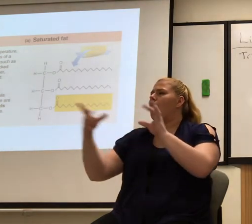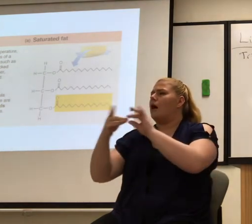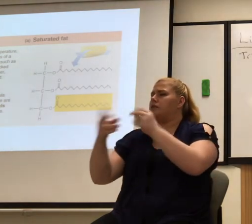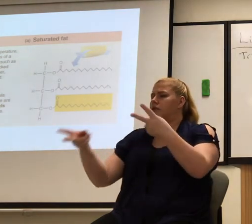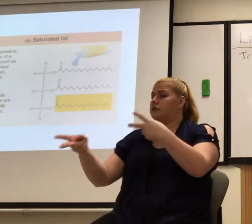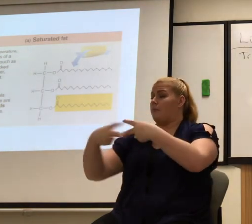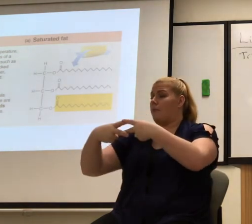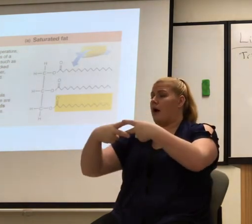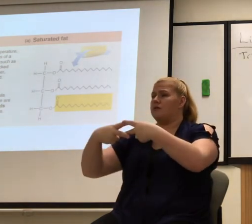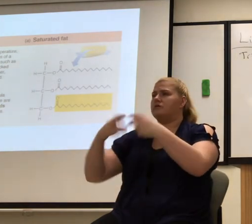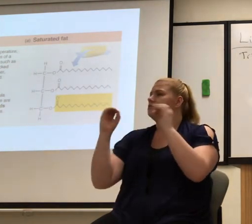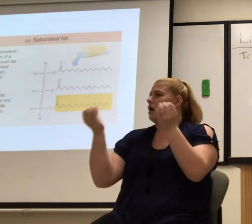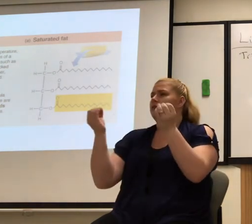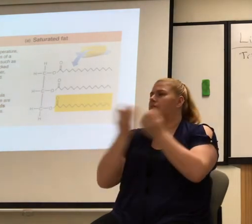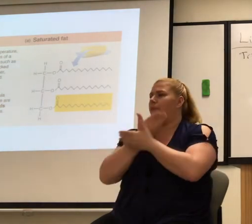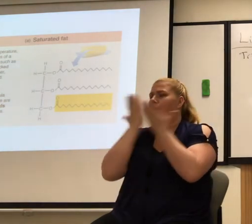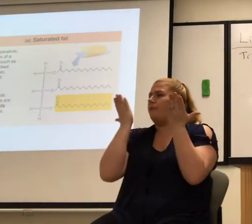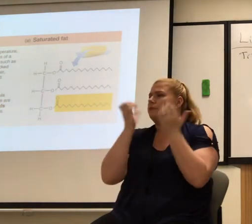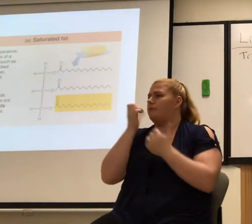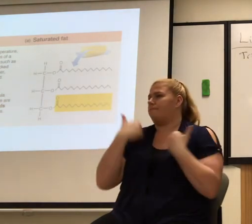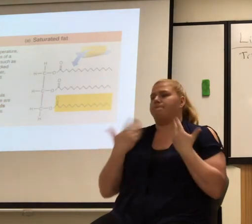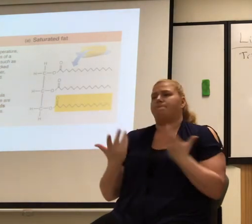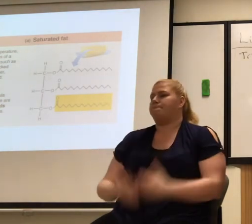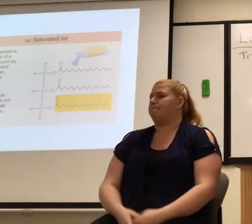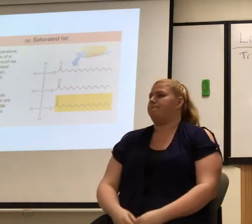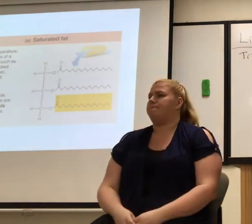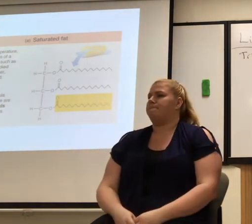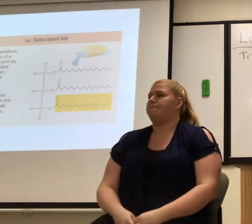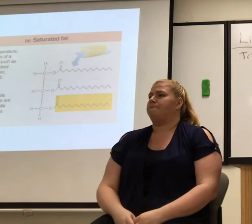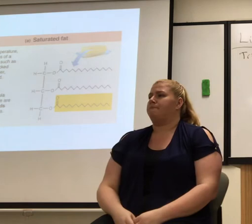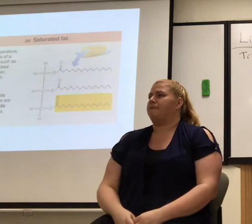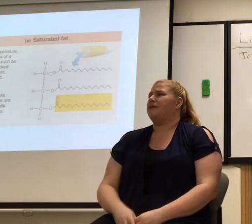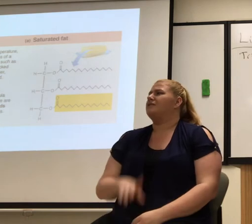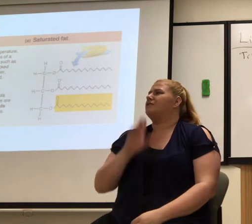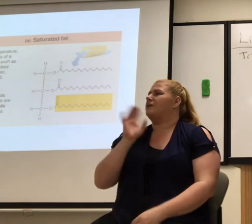are saturated. Let me define saturated fats.